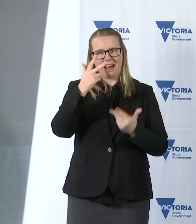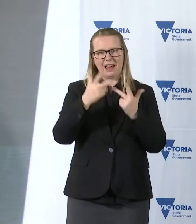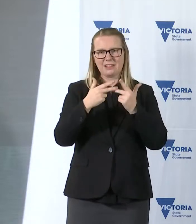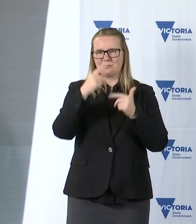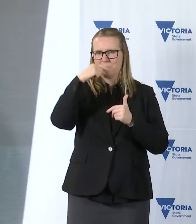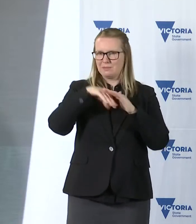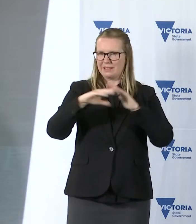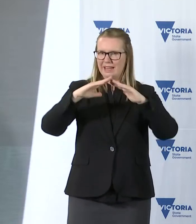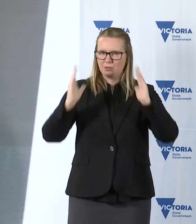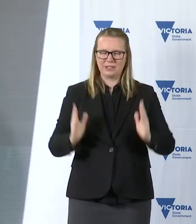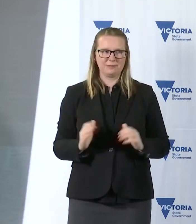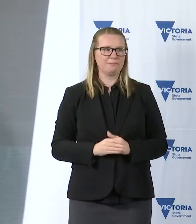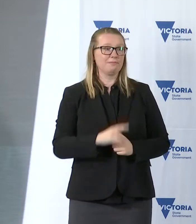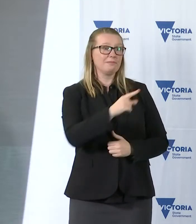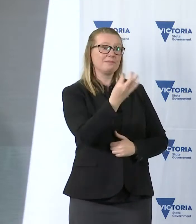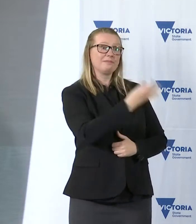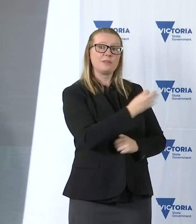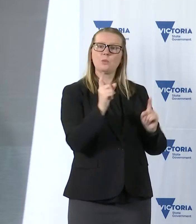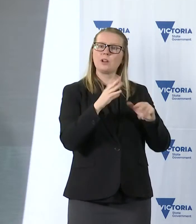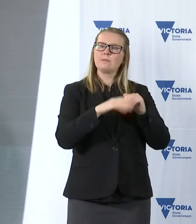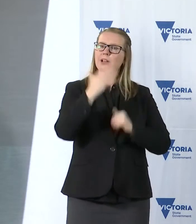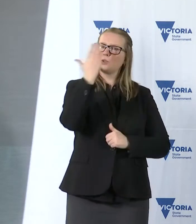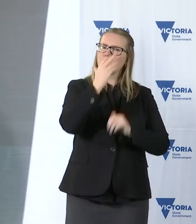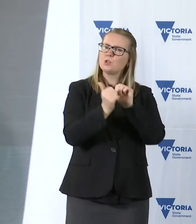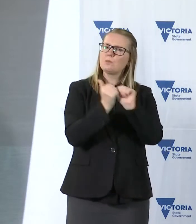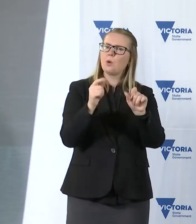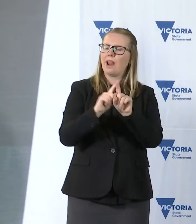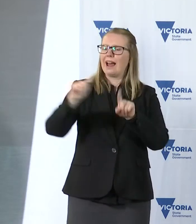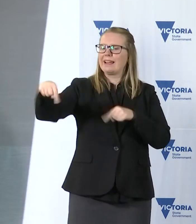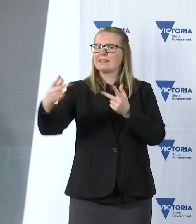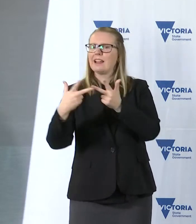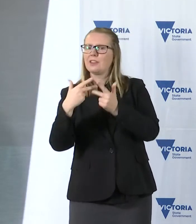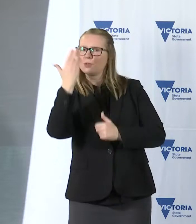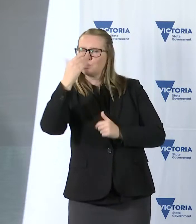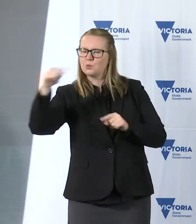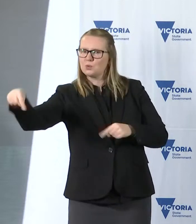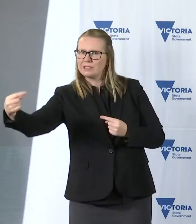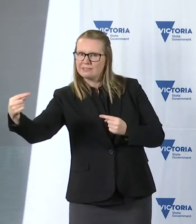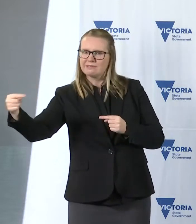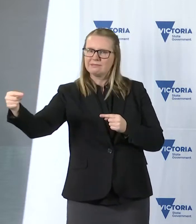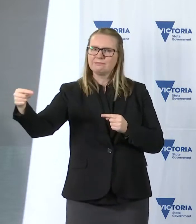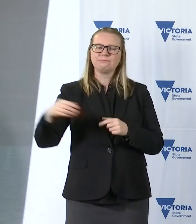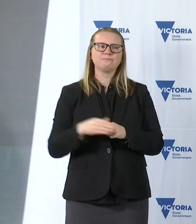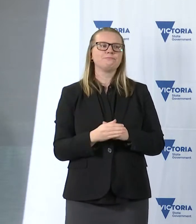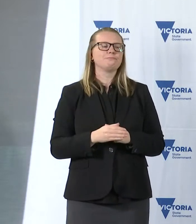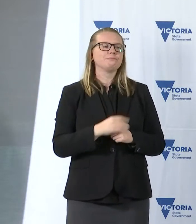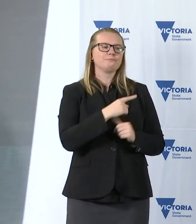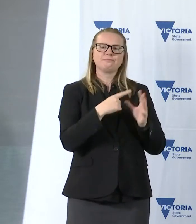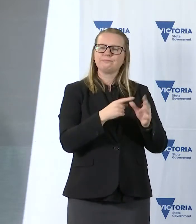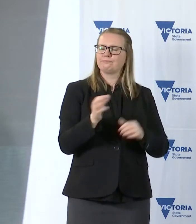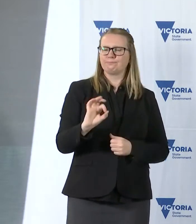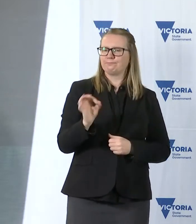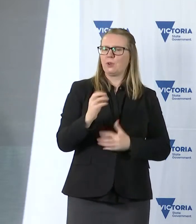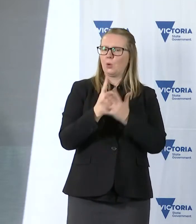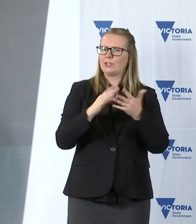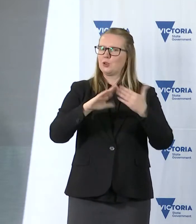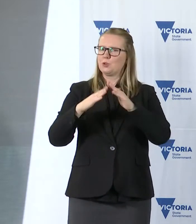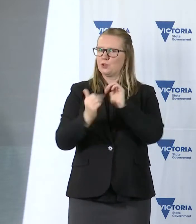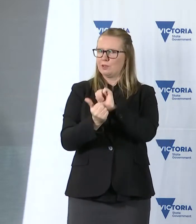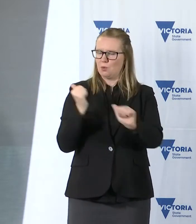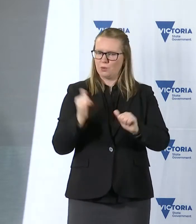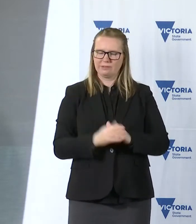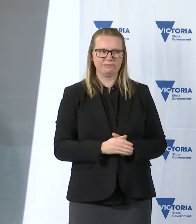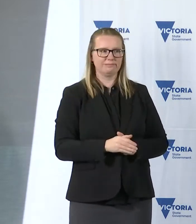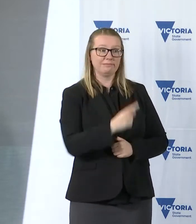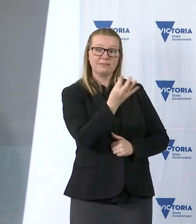is inter-school sport able to go ahead? No, not at this stage. So it's community sport. Why is that? Well, look,